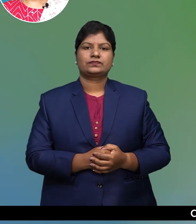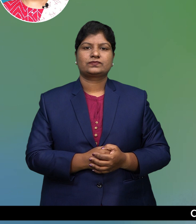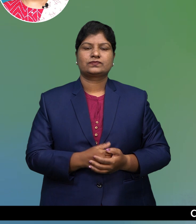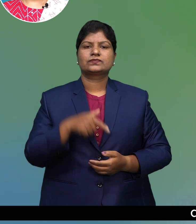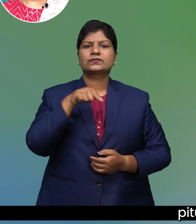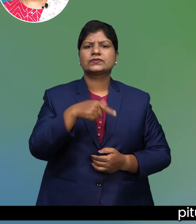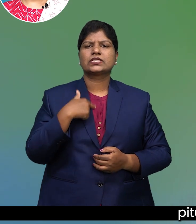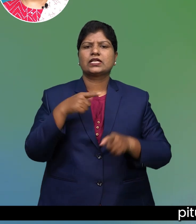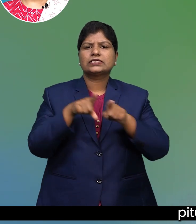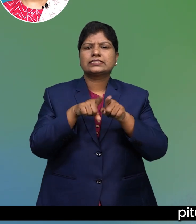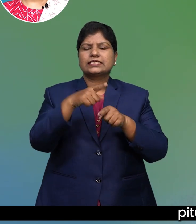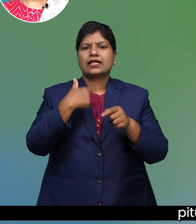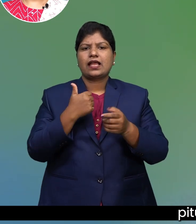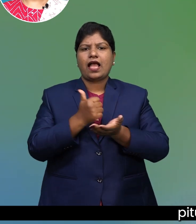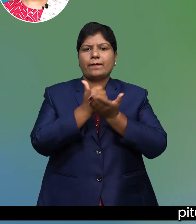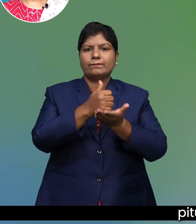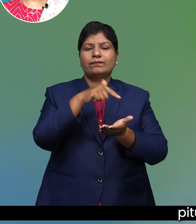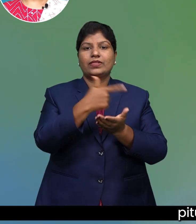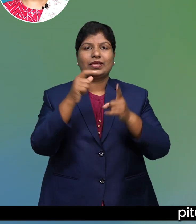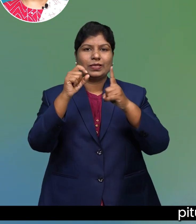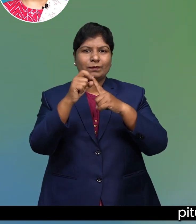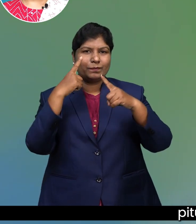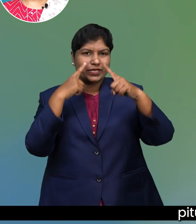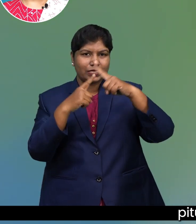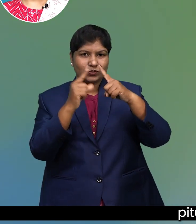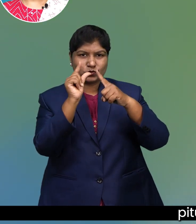are induced by pituitary hormones